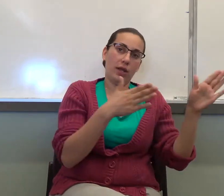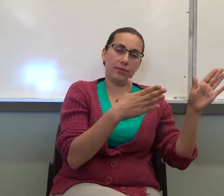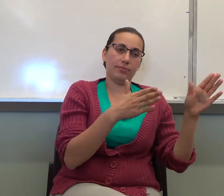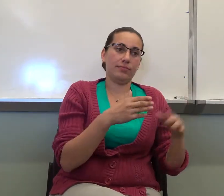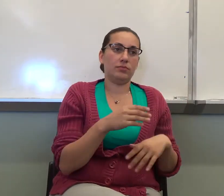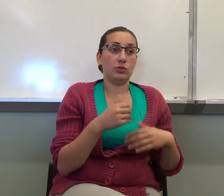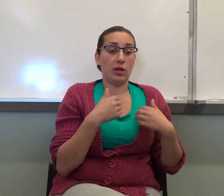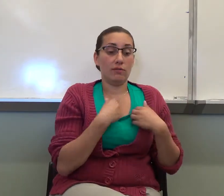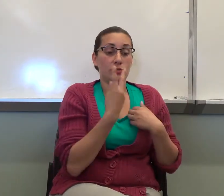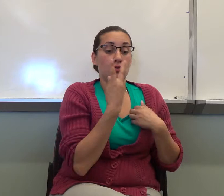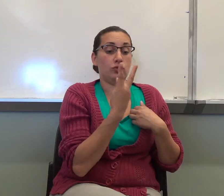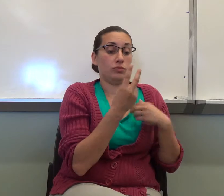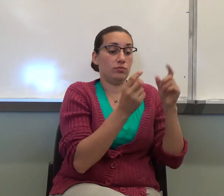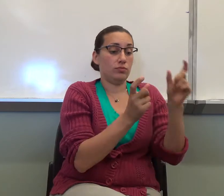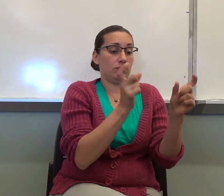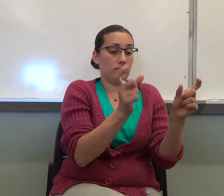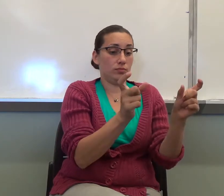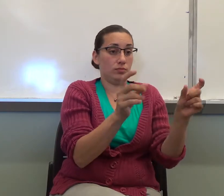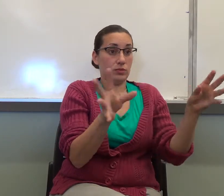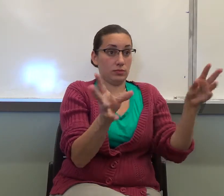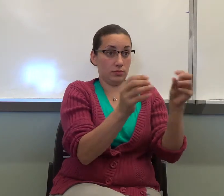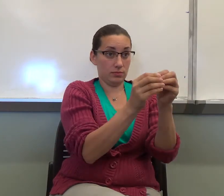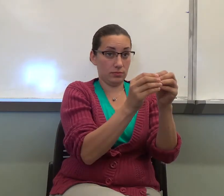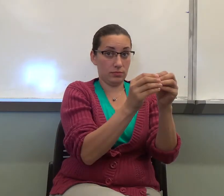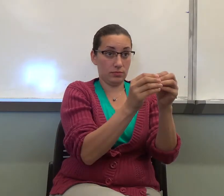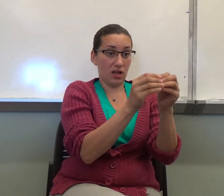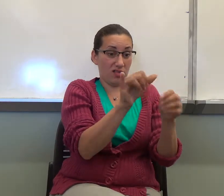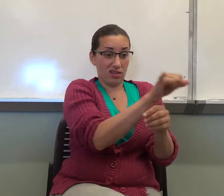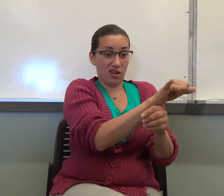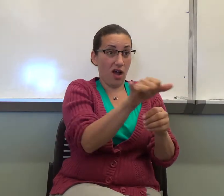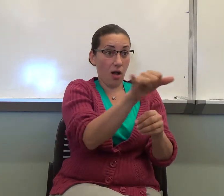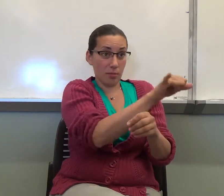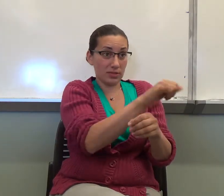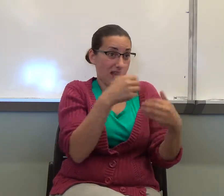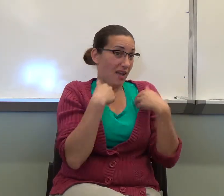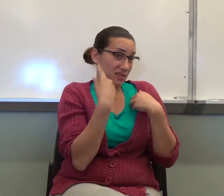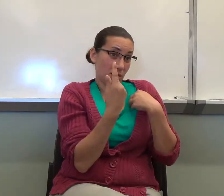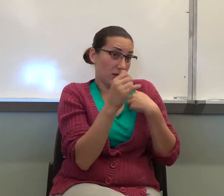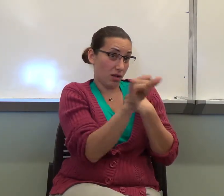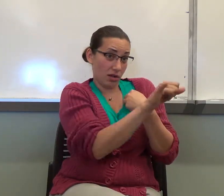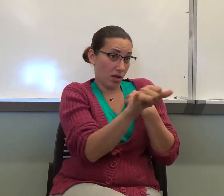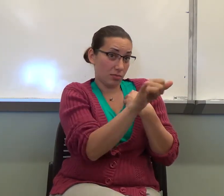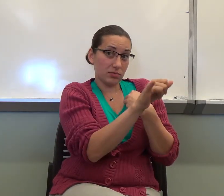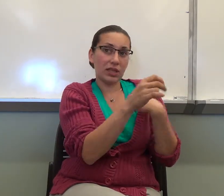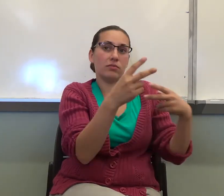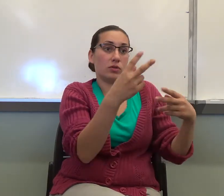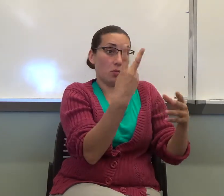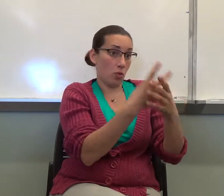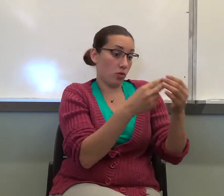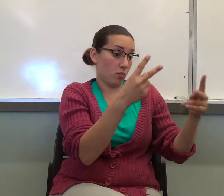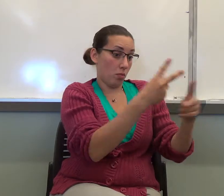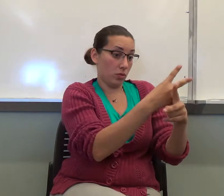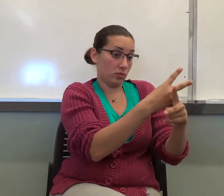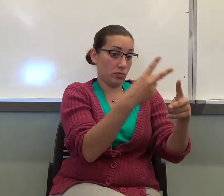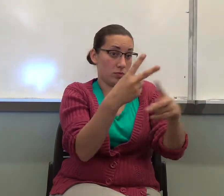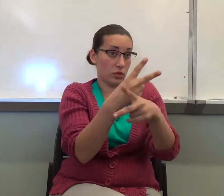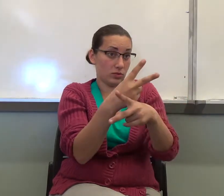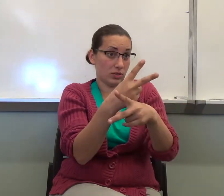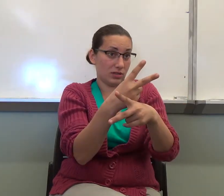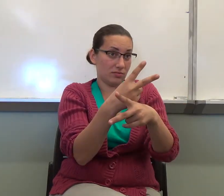terms, and there's a common factor, the factor is something multiplied. There's a common factor in this sum of